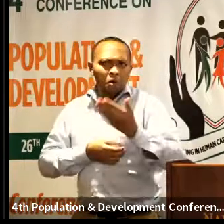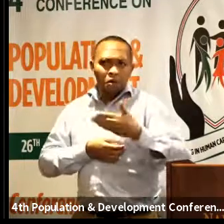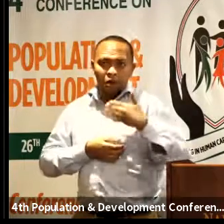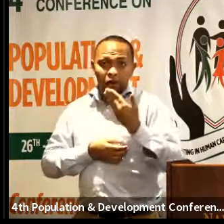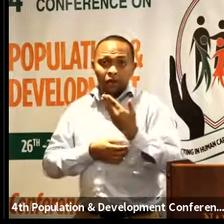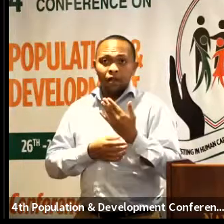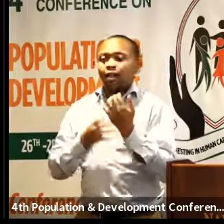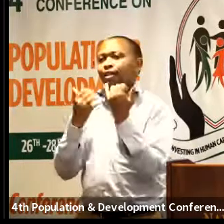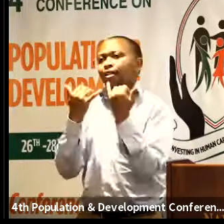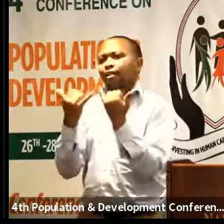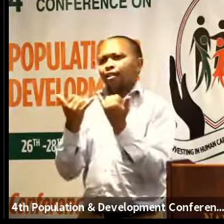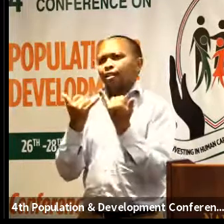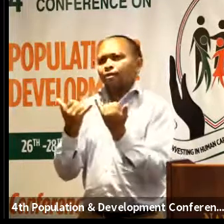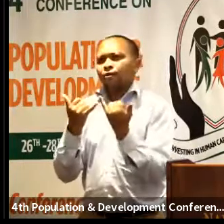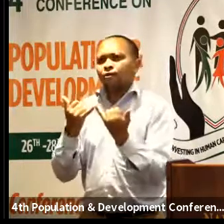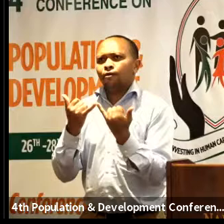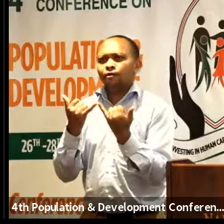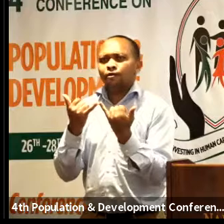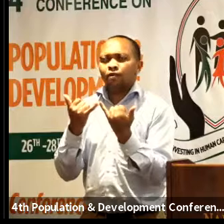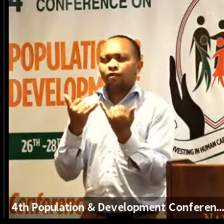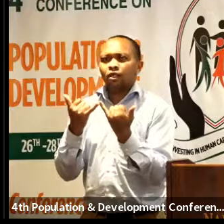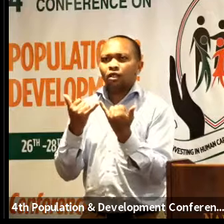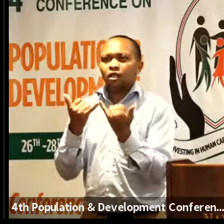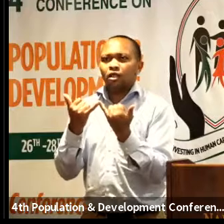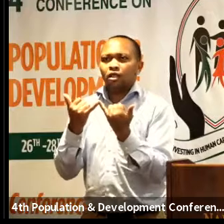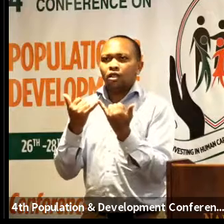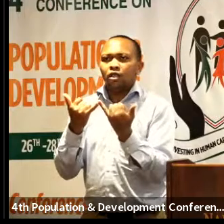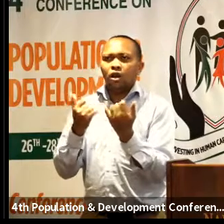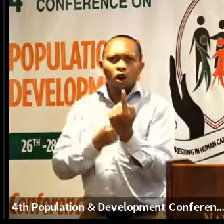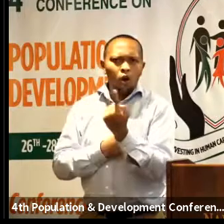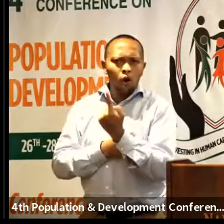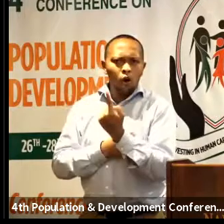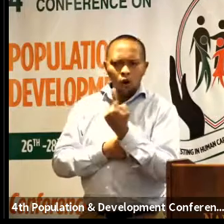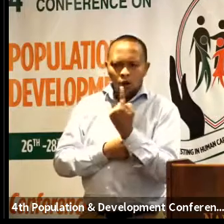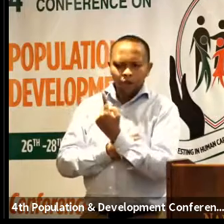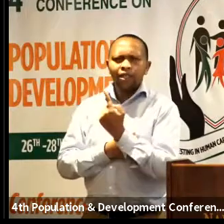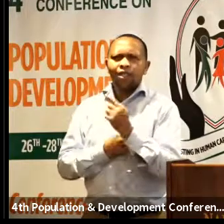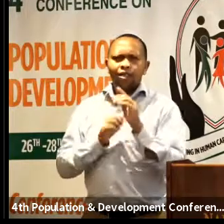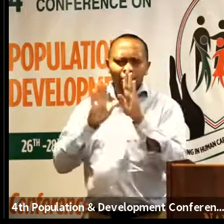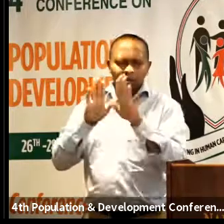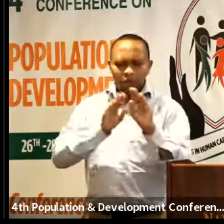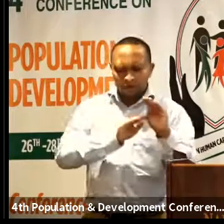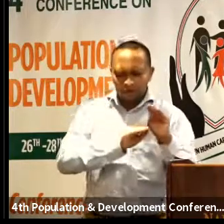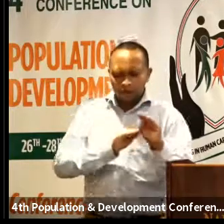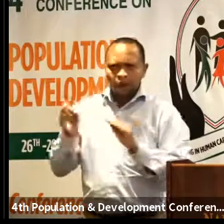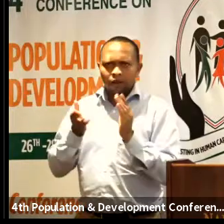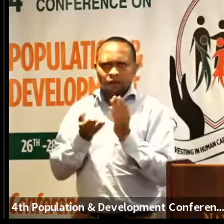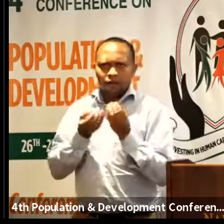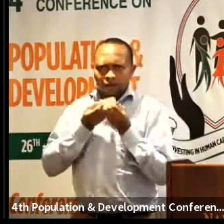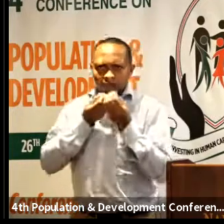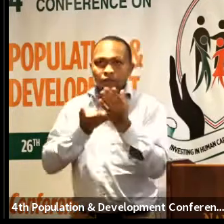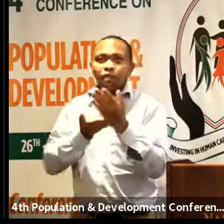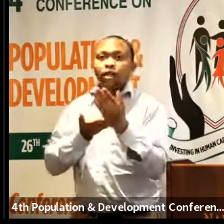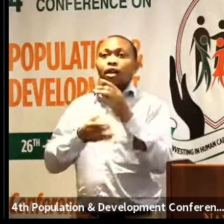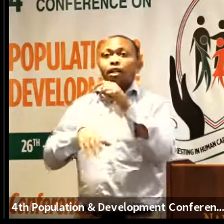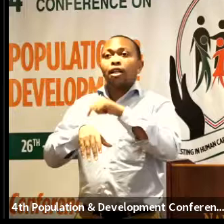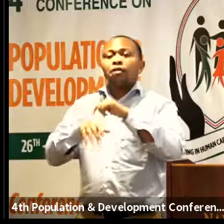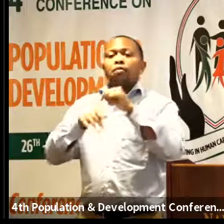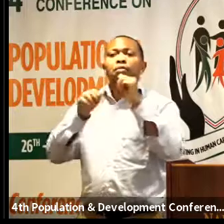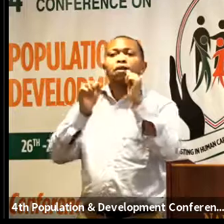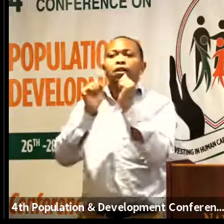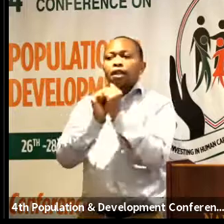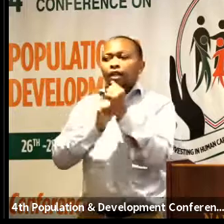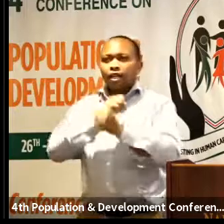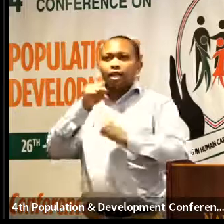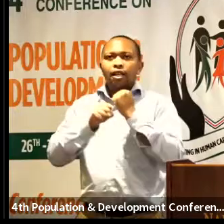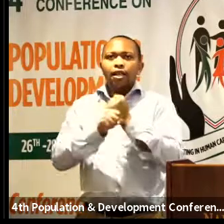moment, the only comprehensive migration data we collect is every 10 years during the census. Now,